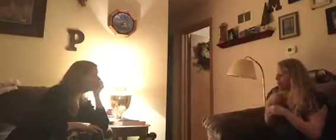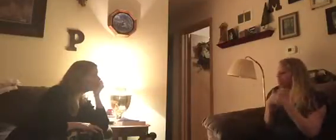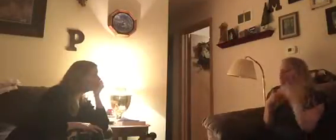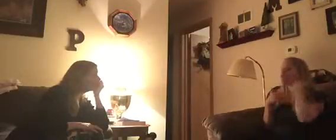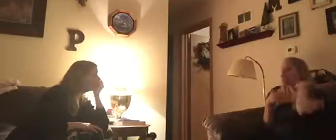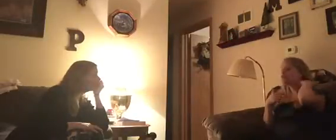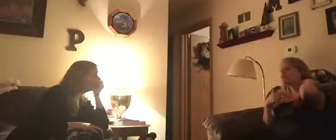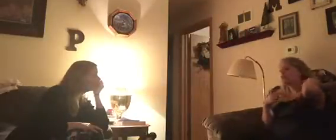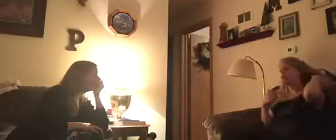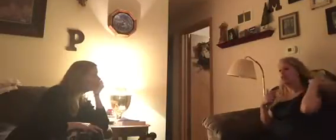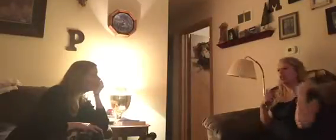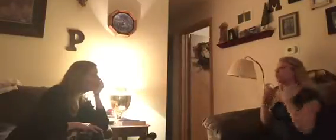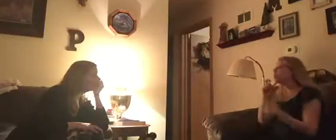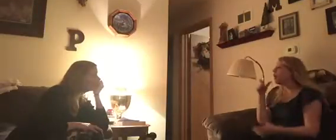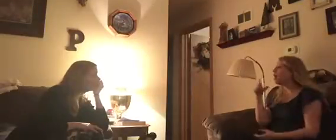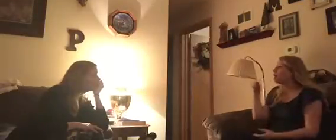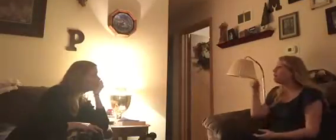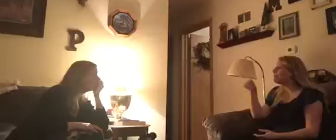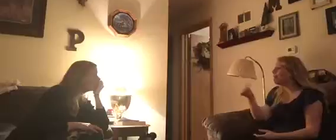So that way they're not paying twice for the same kind of damage.